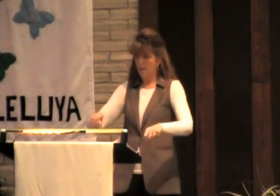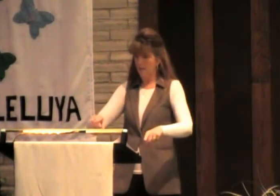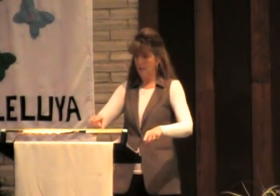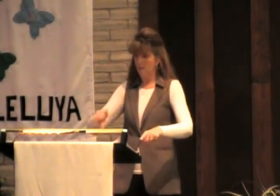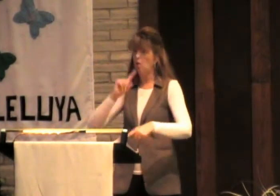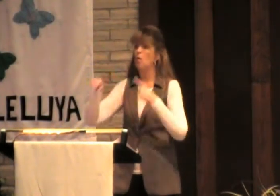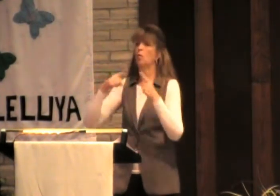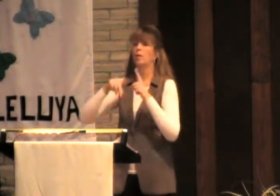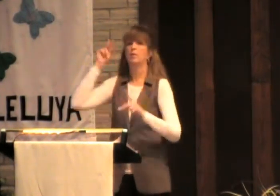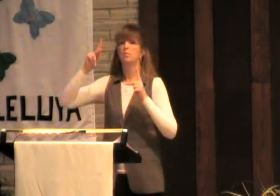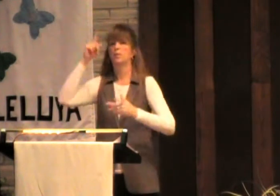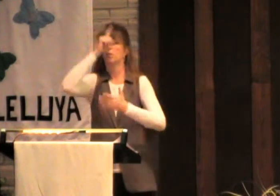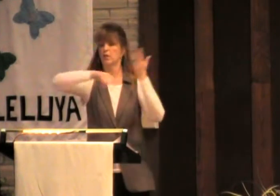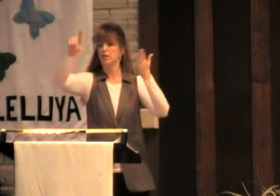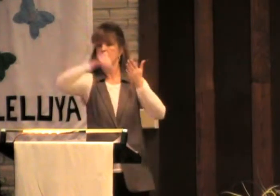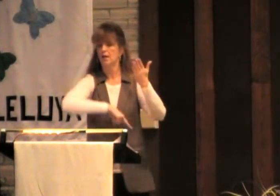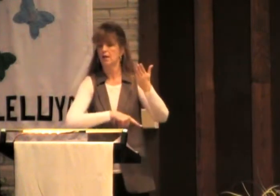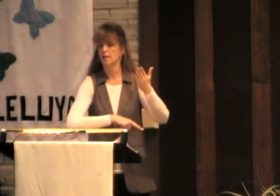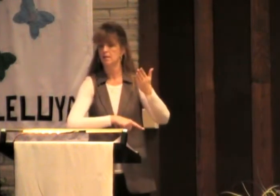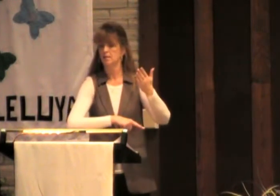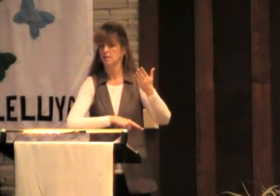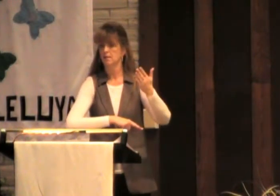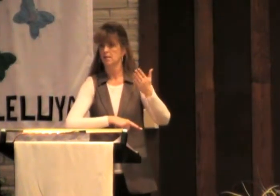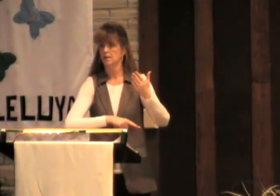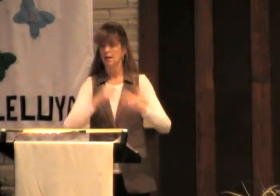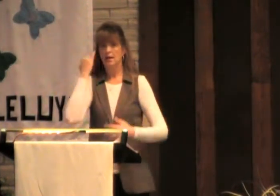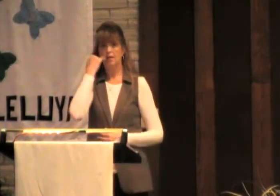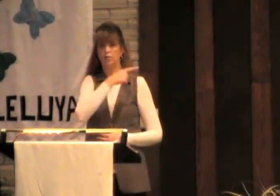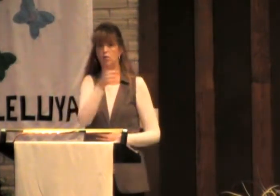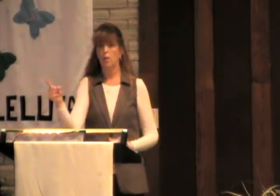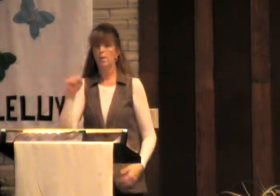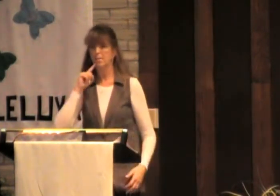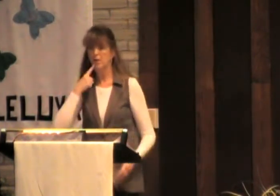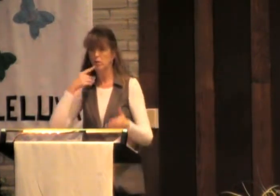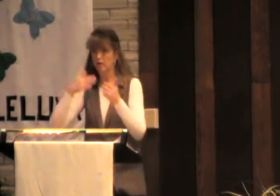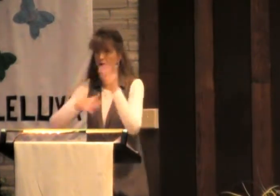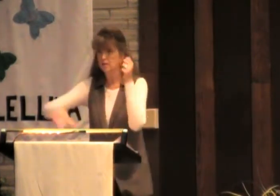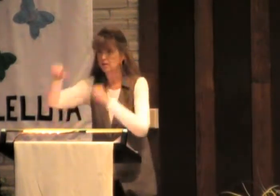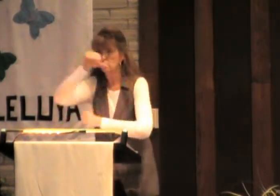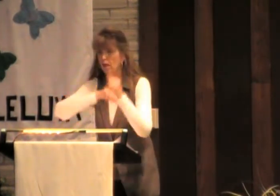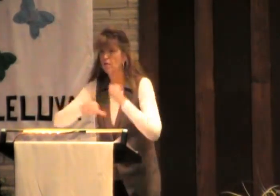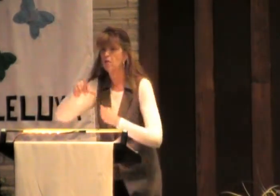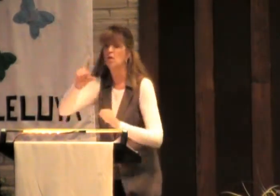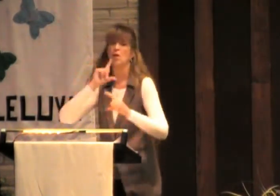So when a fracture happens, people criticize.